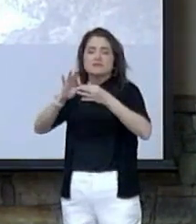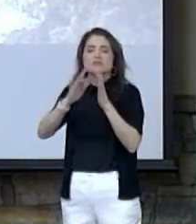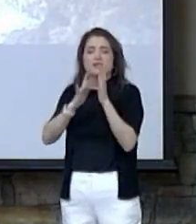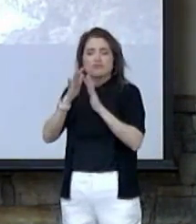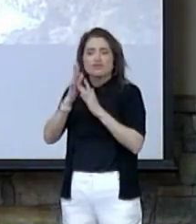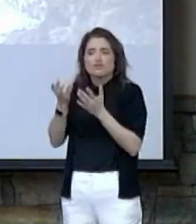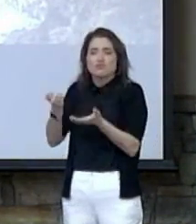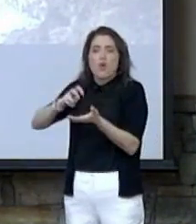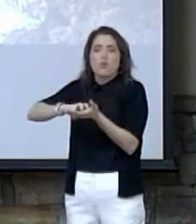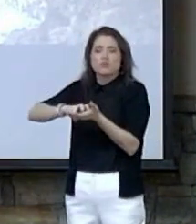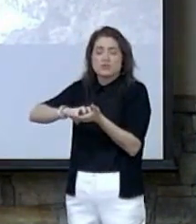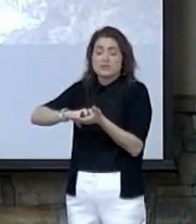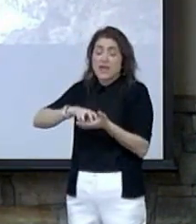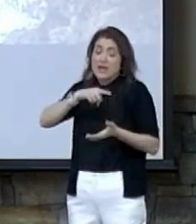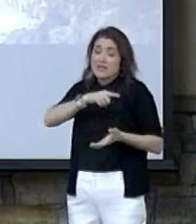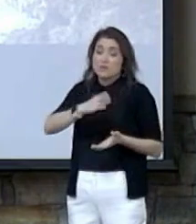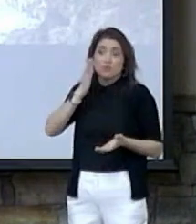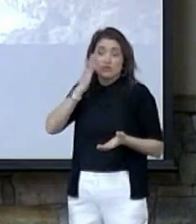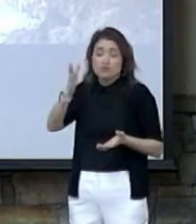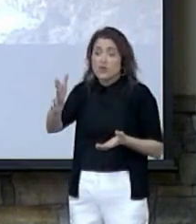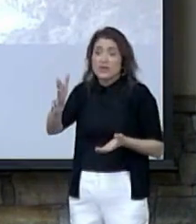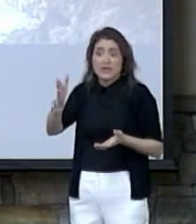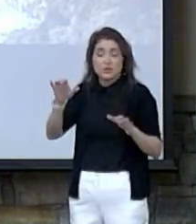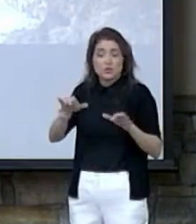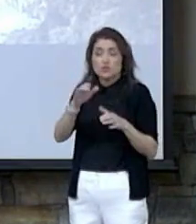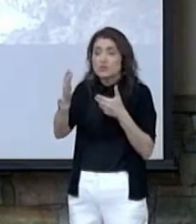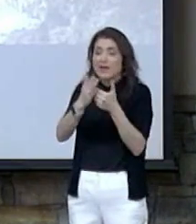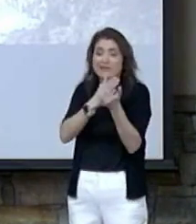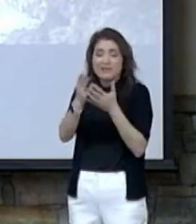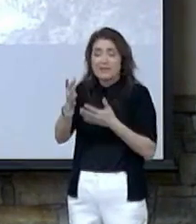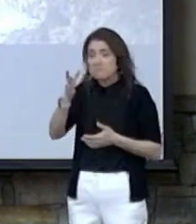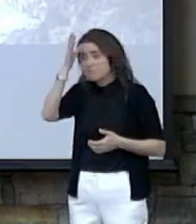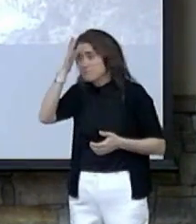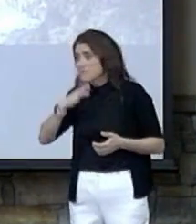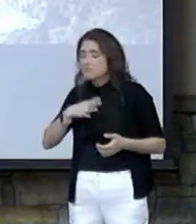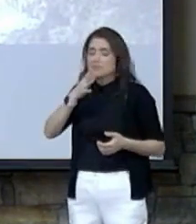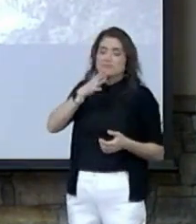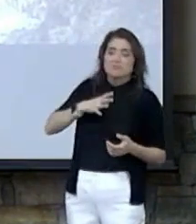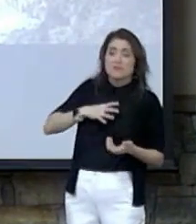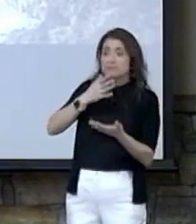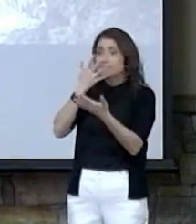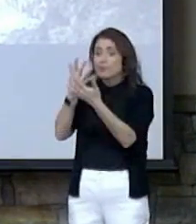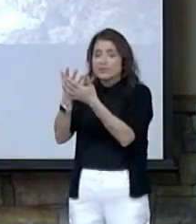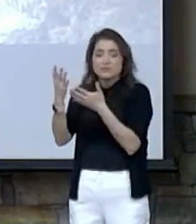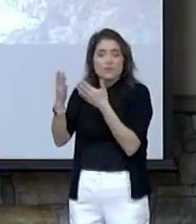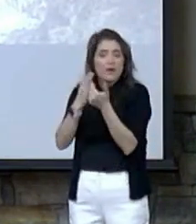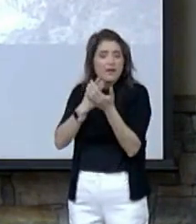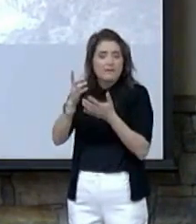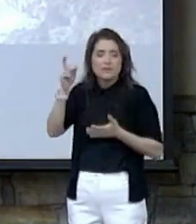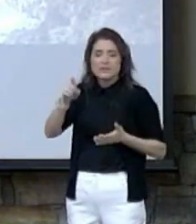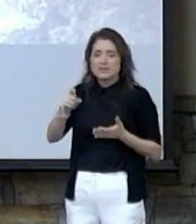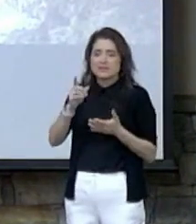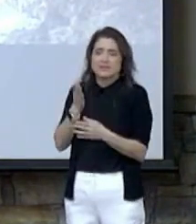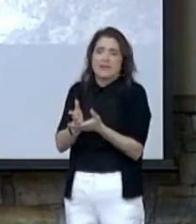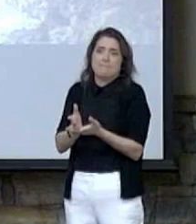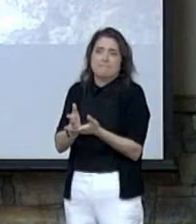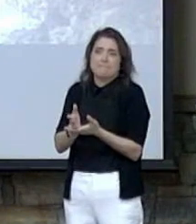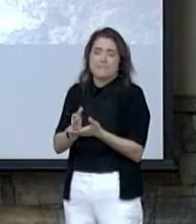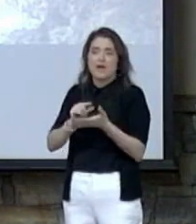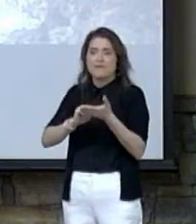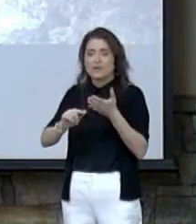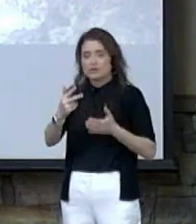dead. And he'll go to any extremes, men, women, it doesn't matter, prison, whatever he's got to do to stop it. Verse